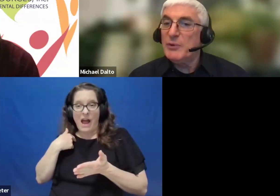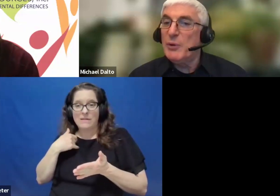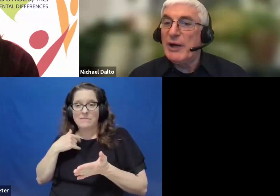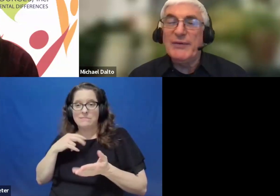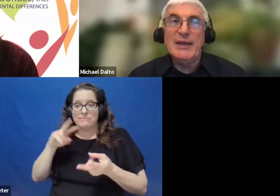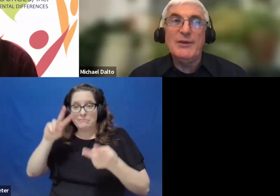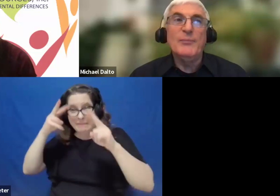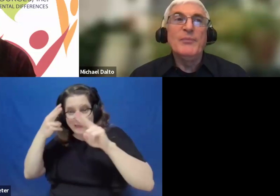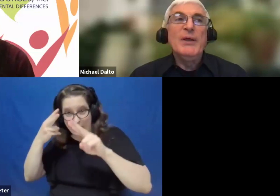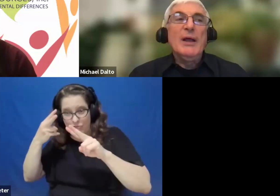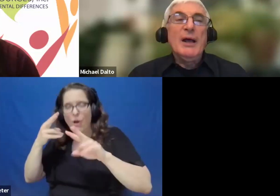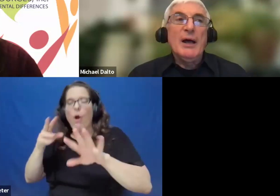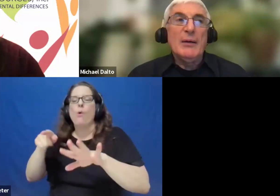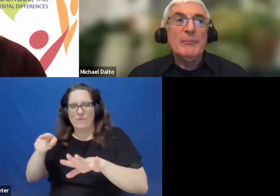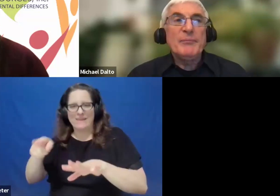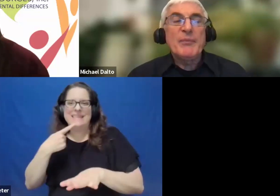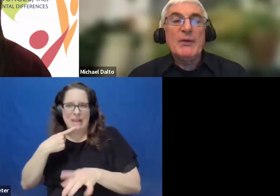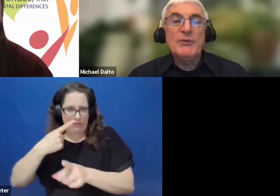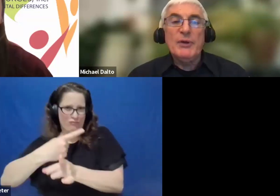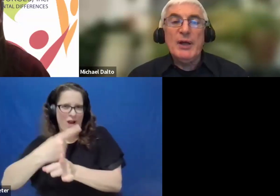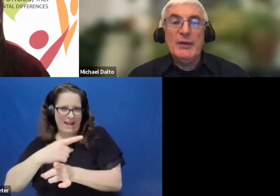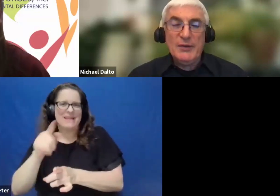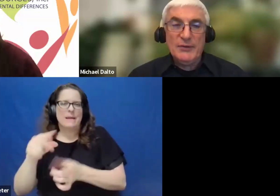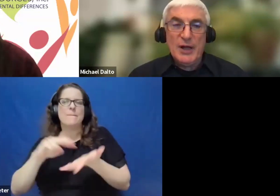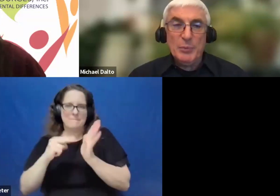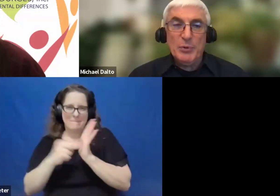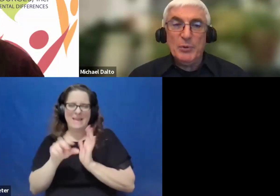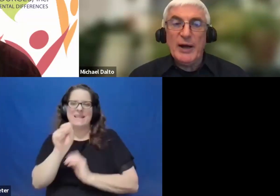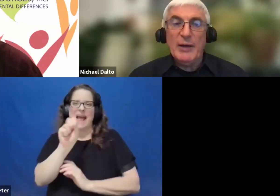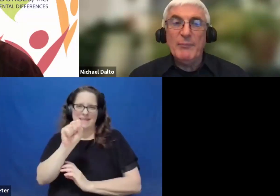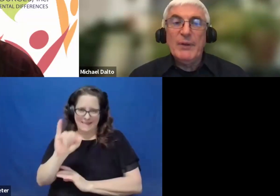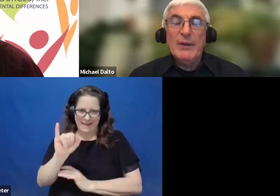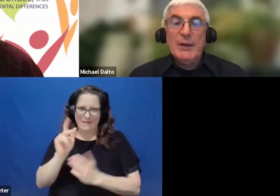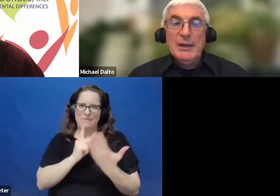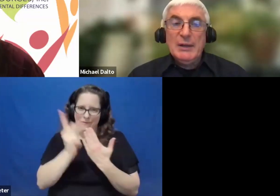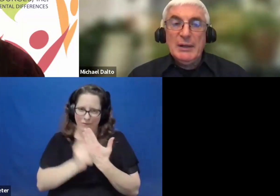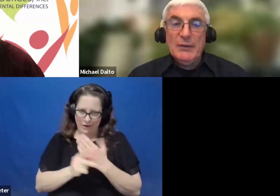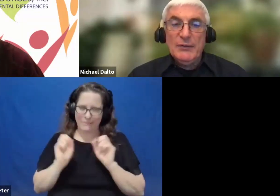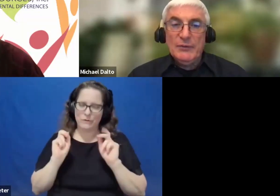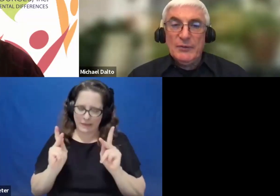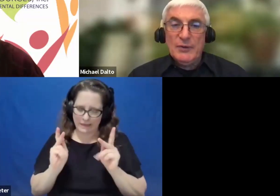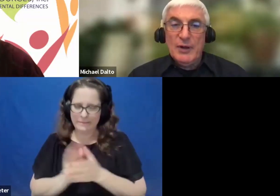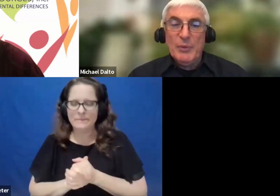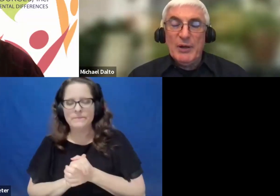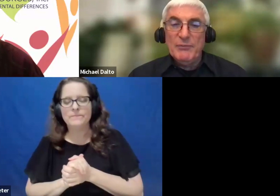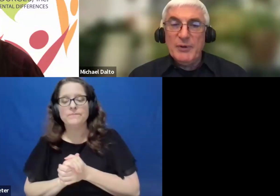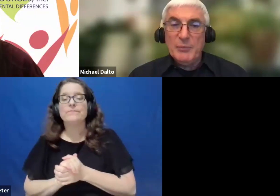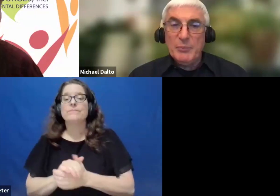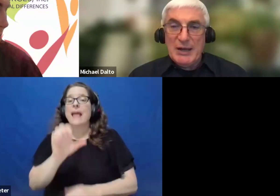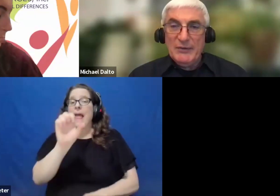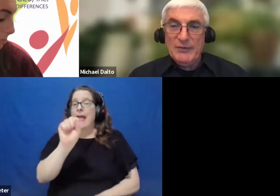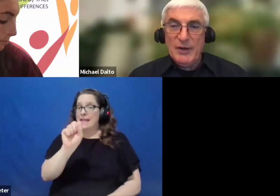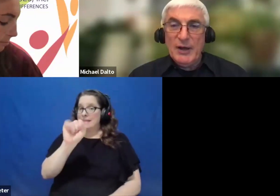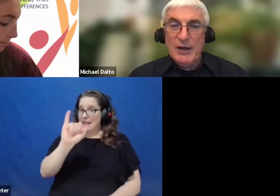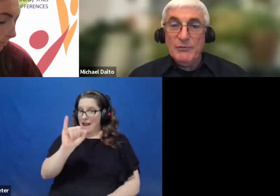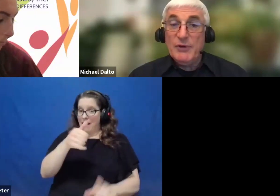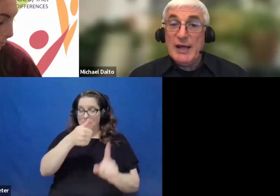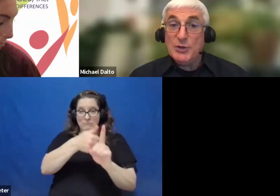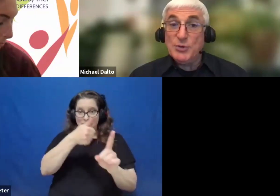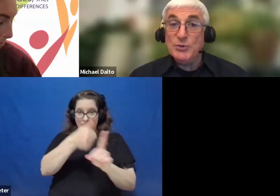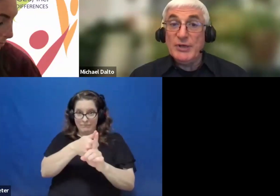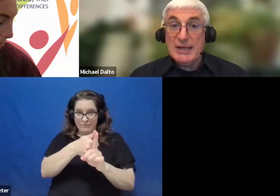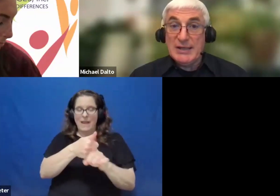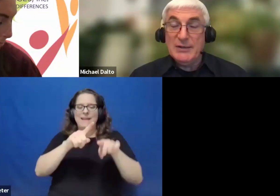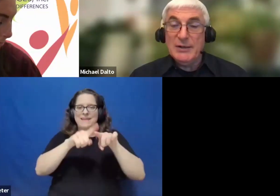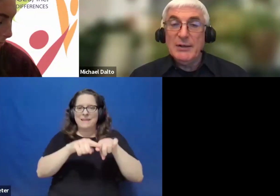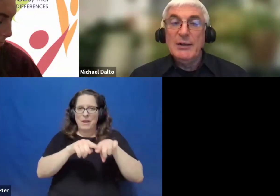Okay, great. Thank you. Um, so the SSI program is a benefit based on